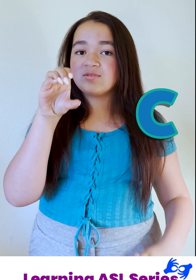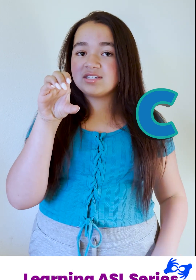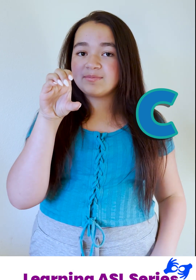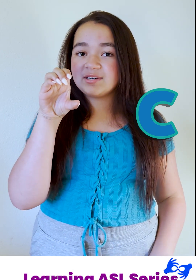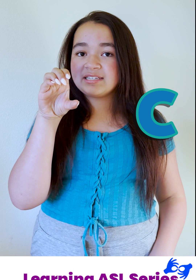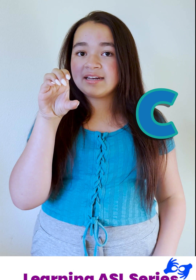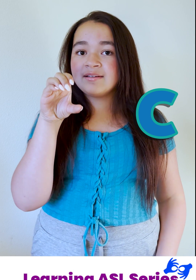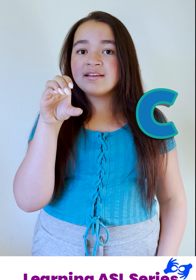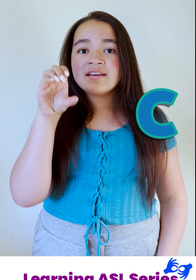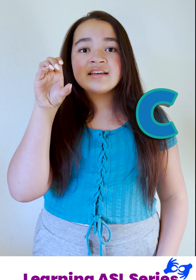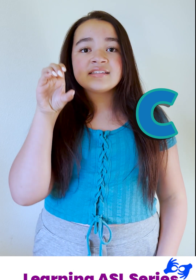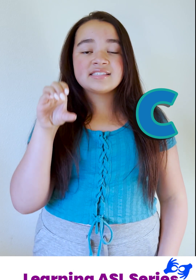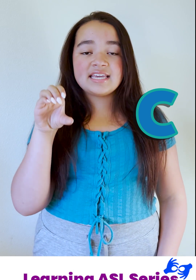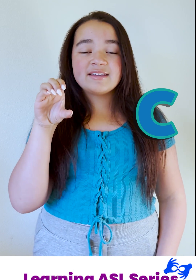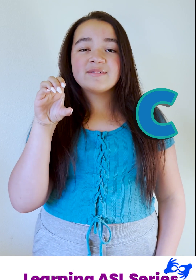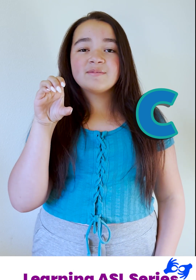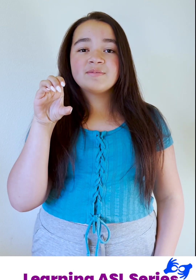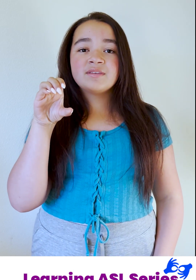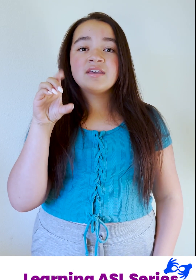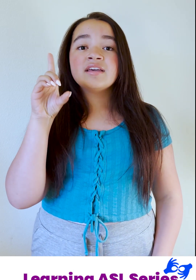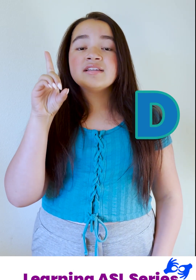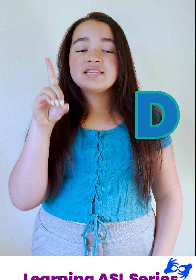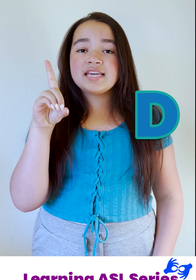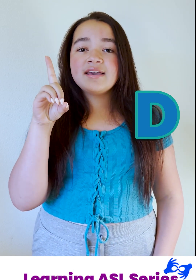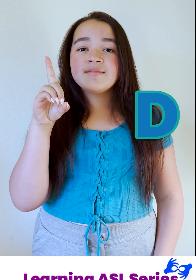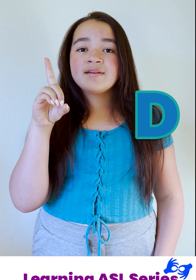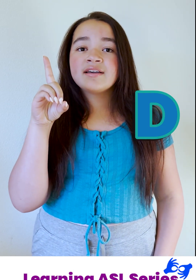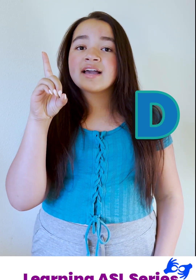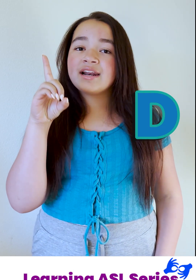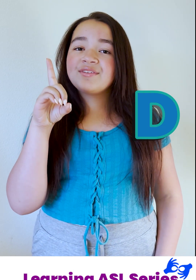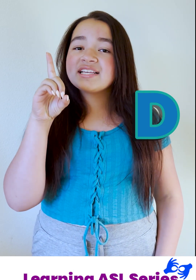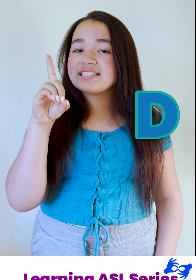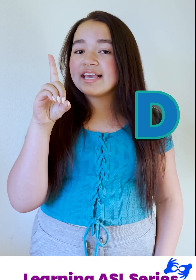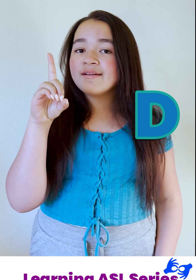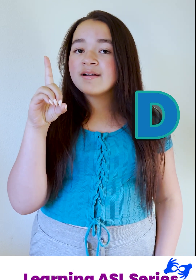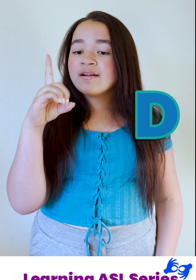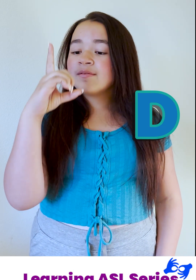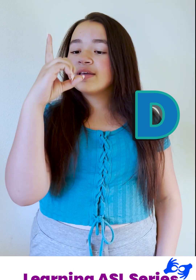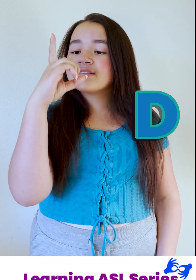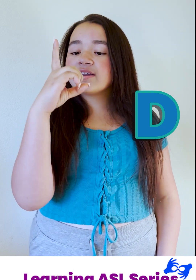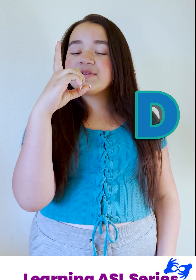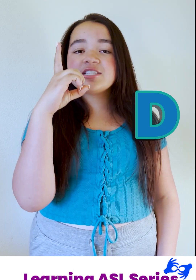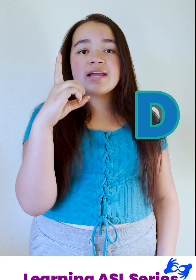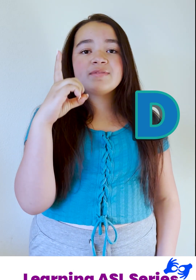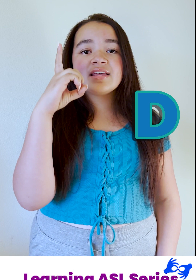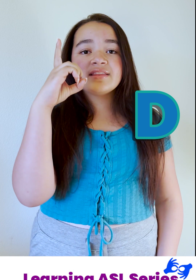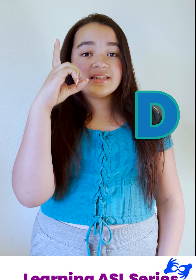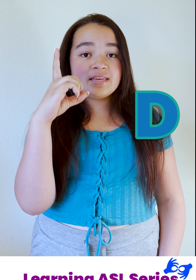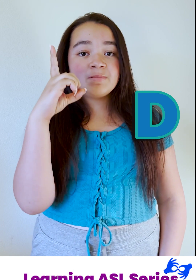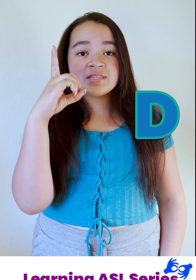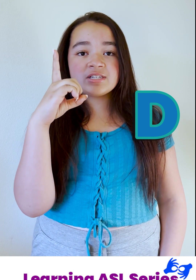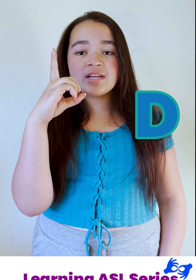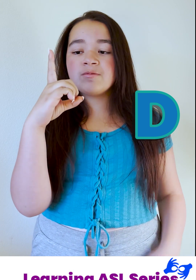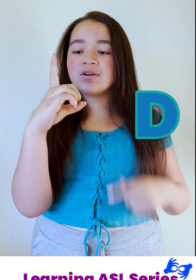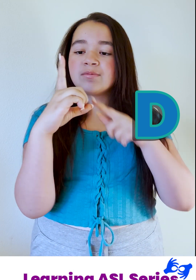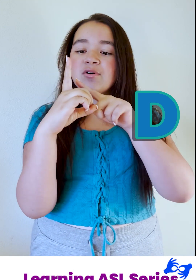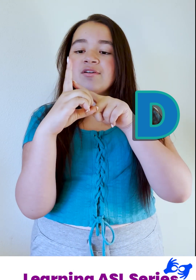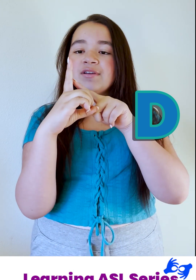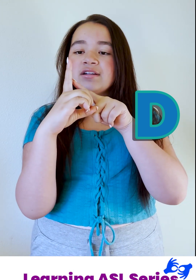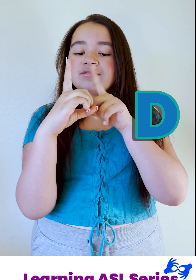the person. C. D, kind of like C. It's going to be shaped in the D position where your pointer finger is